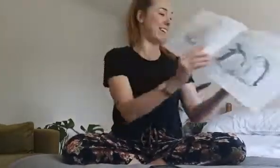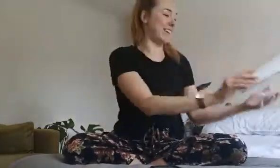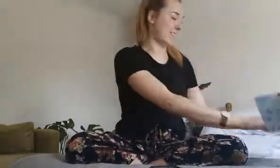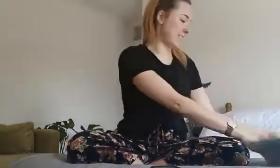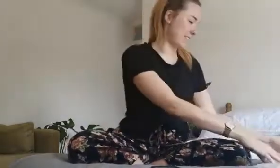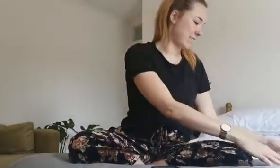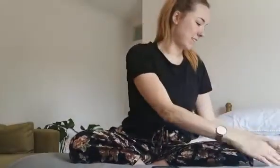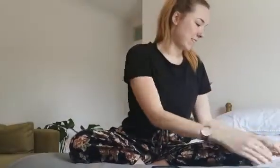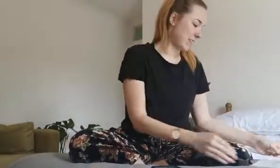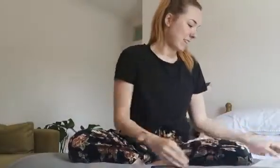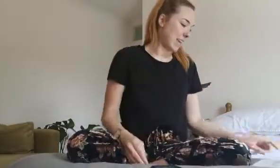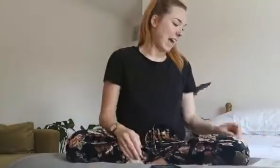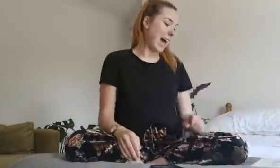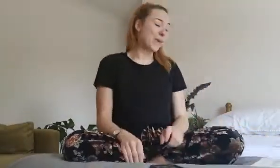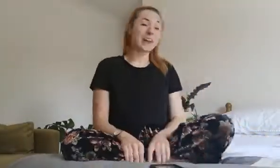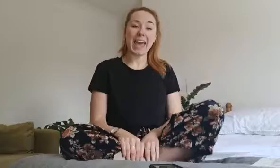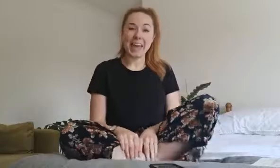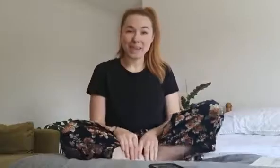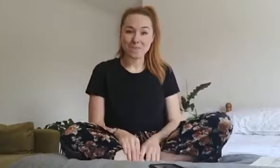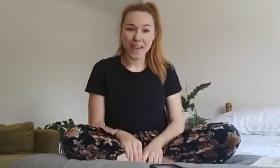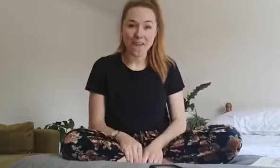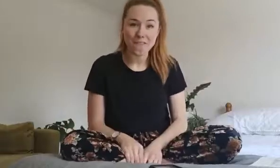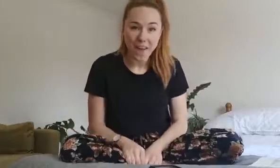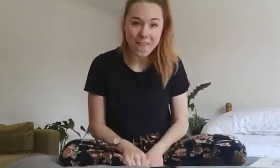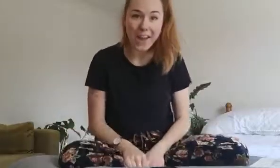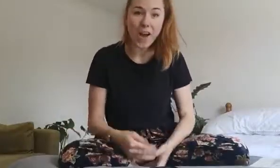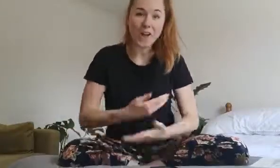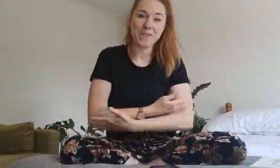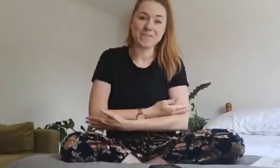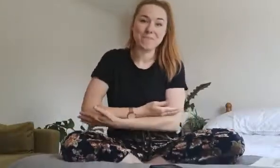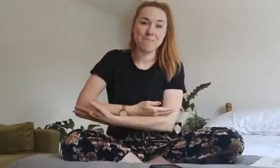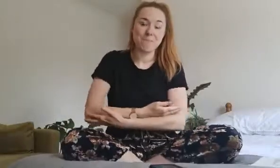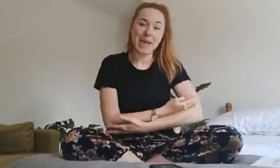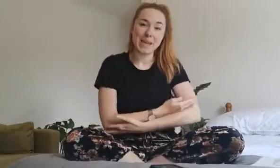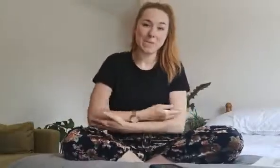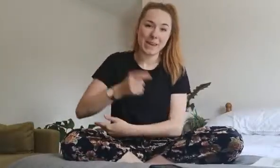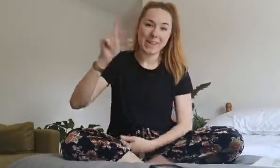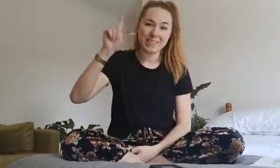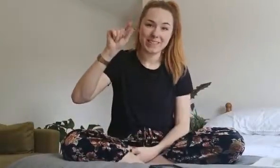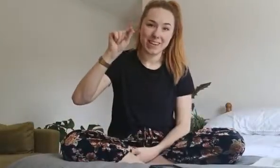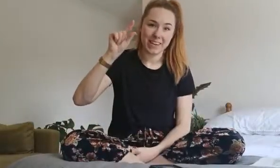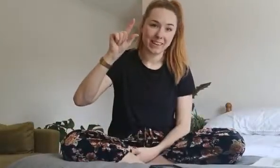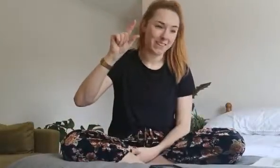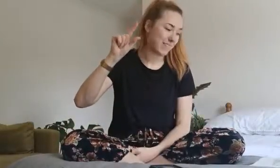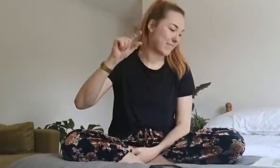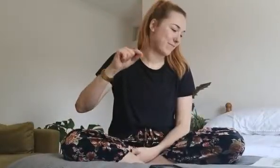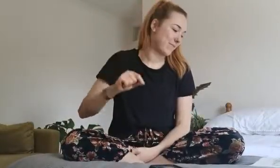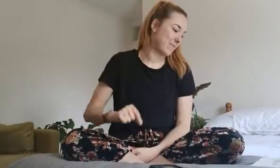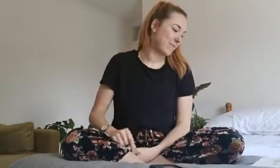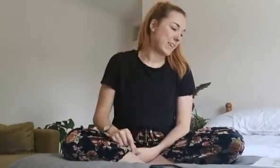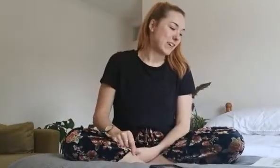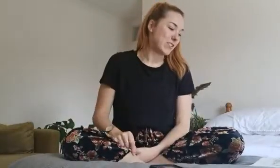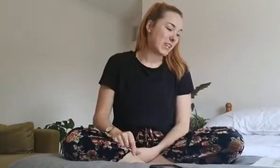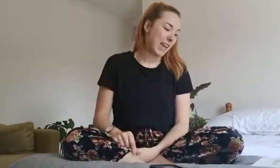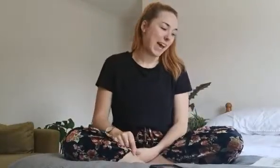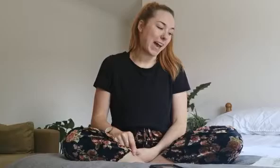Crack! Out came their very own baby chick. She